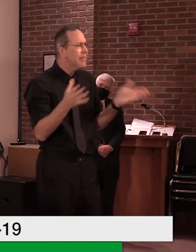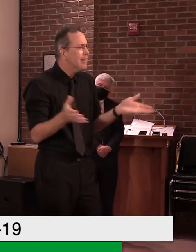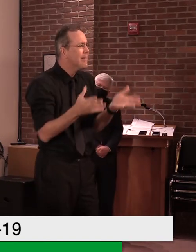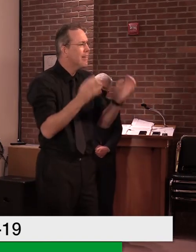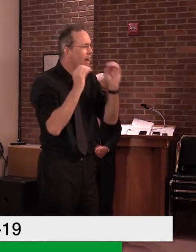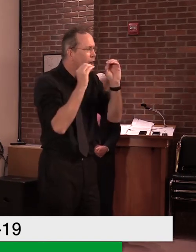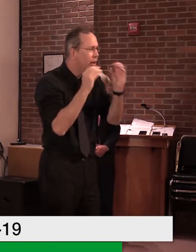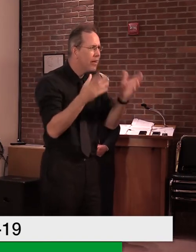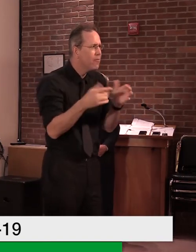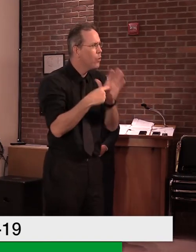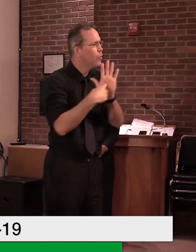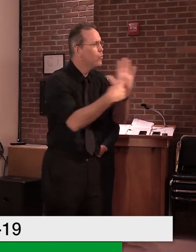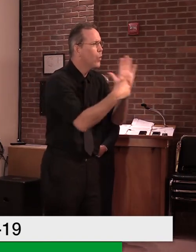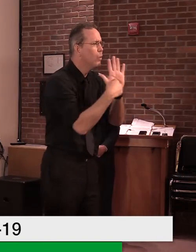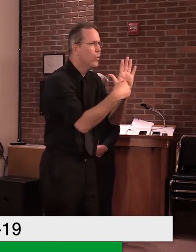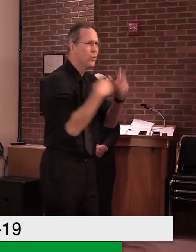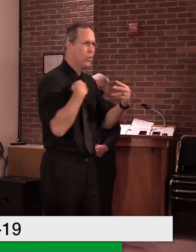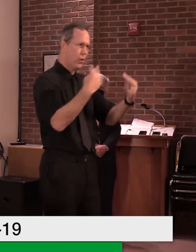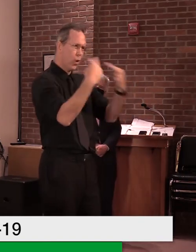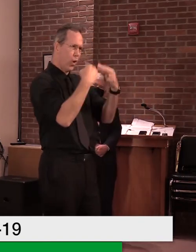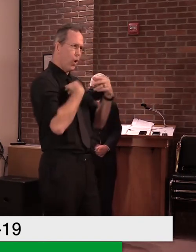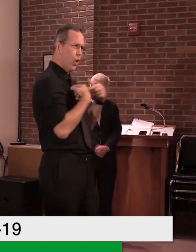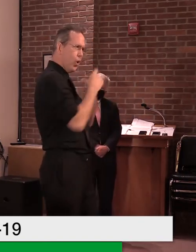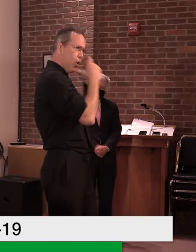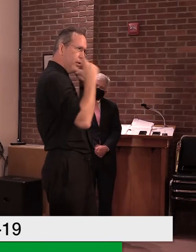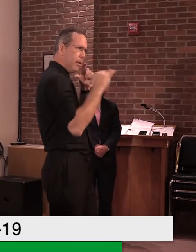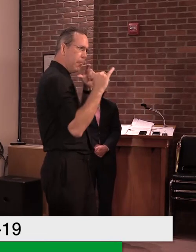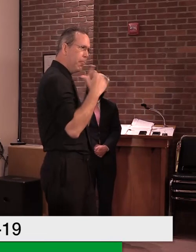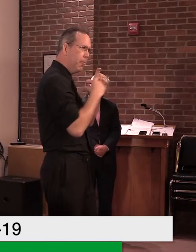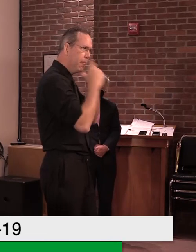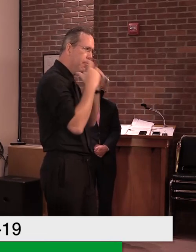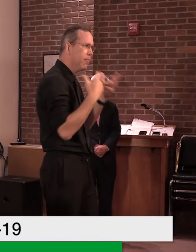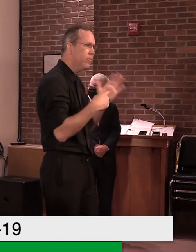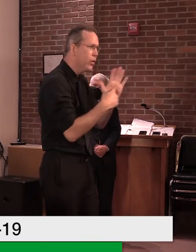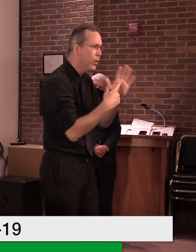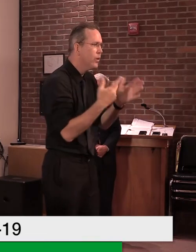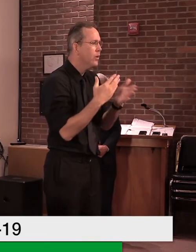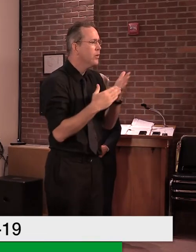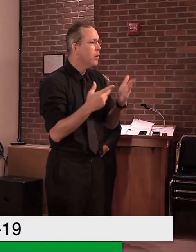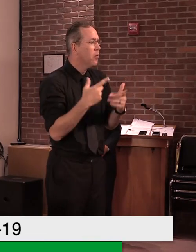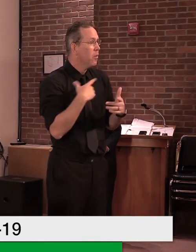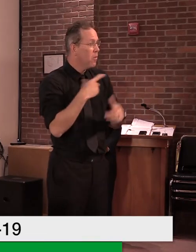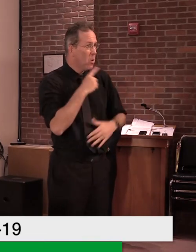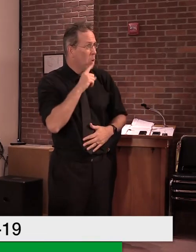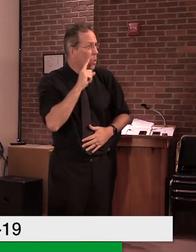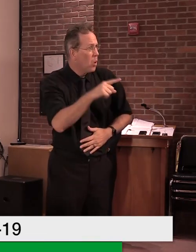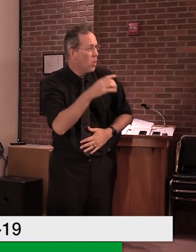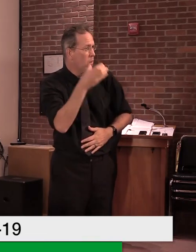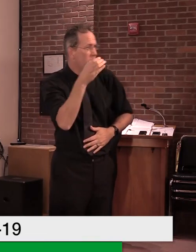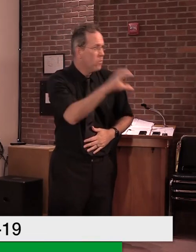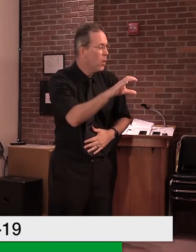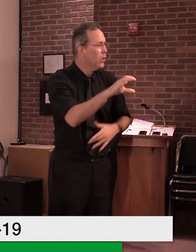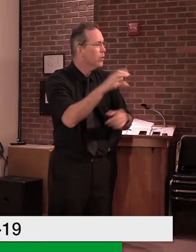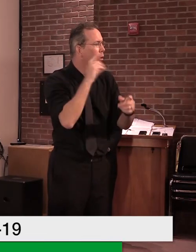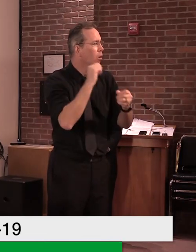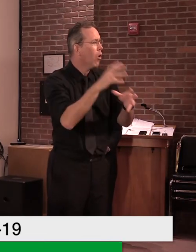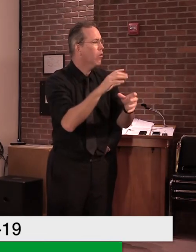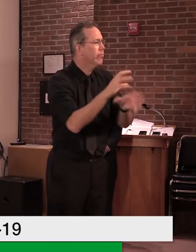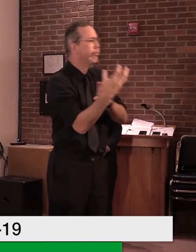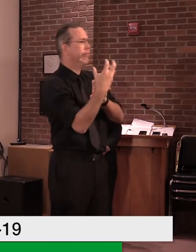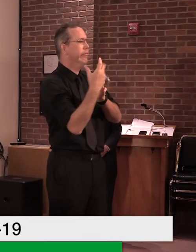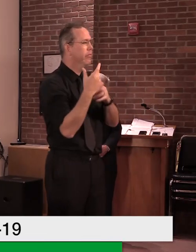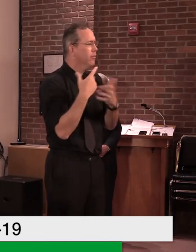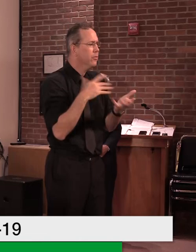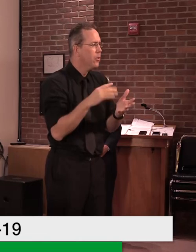to mandate something, doesn't always, you're not always successful. But if you can convince somebody to do the right thing